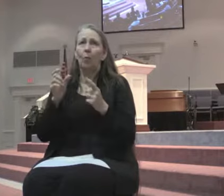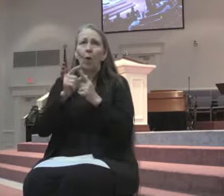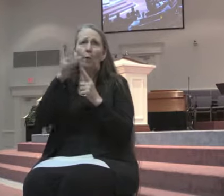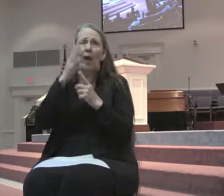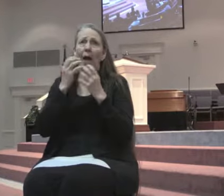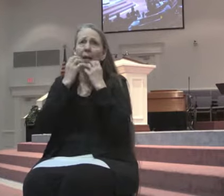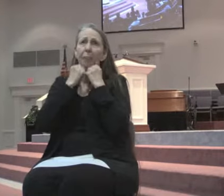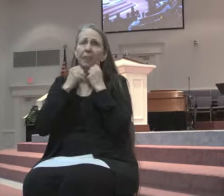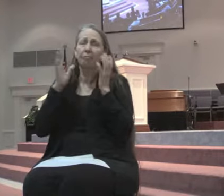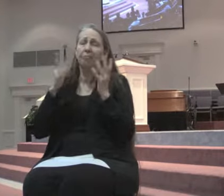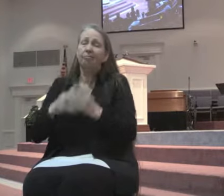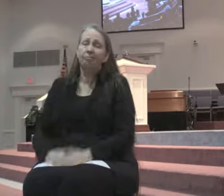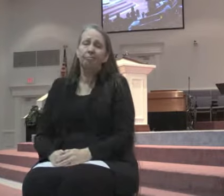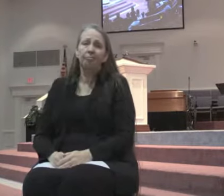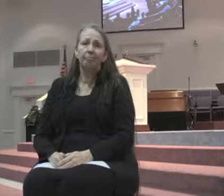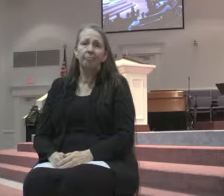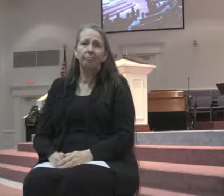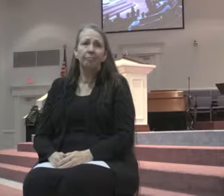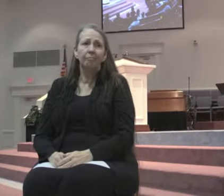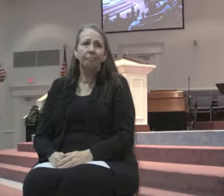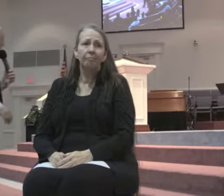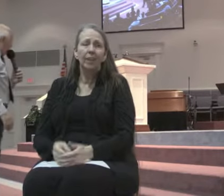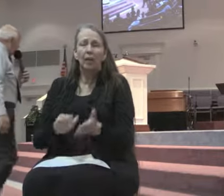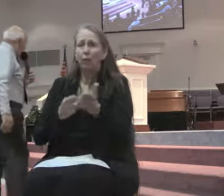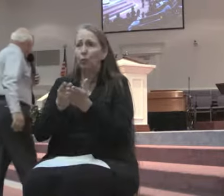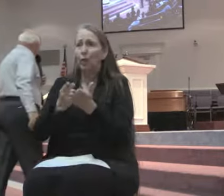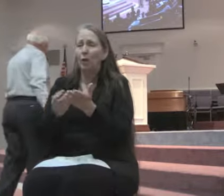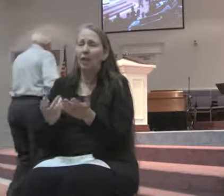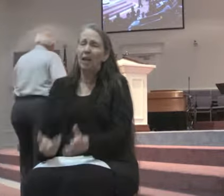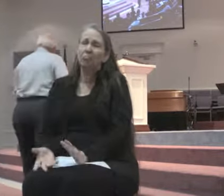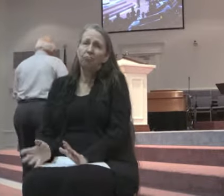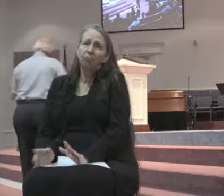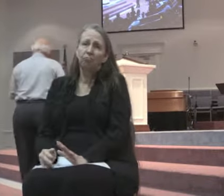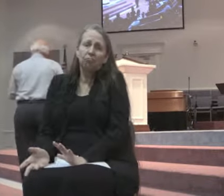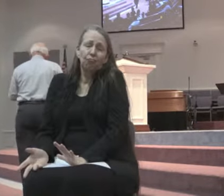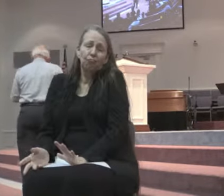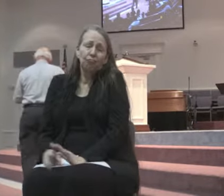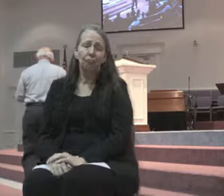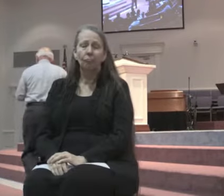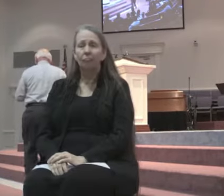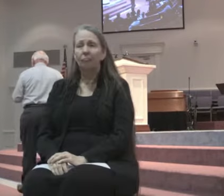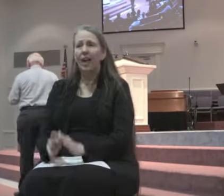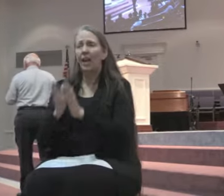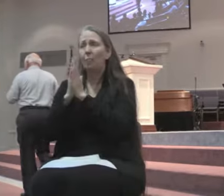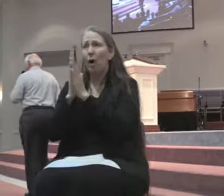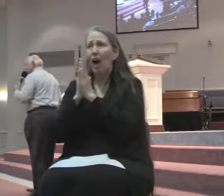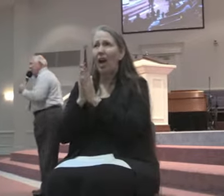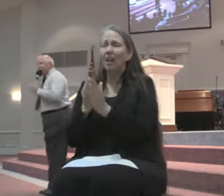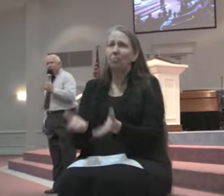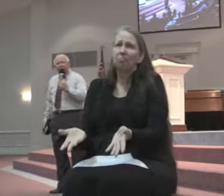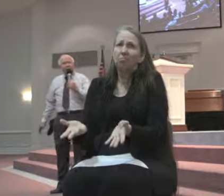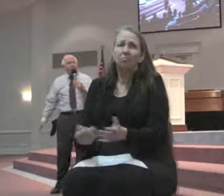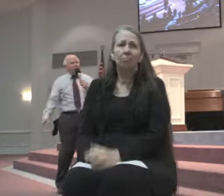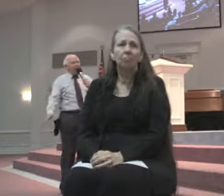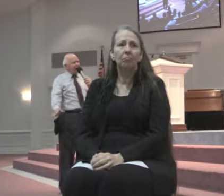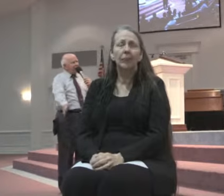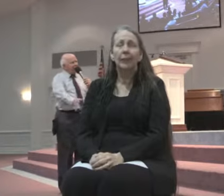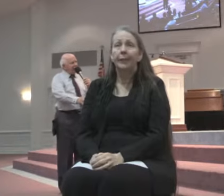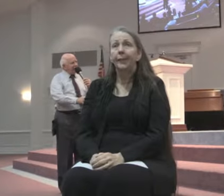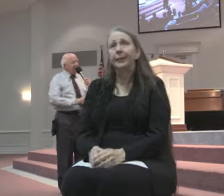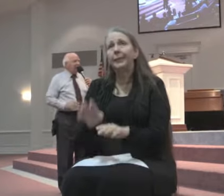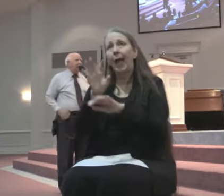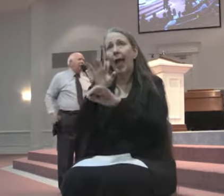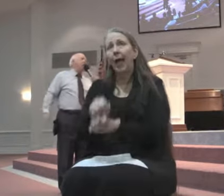lost the meaning of the light. We've lost the value of intercession. And it's now just a